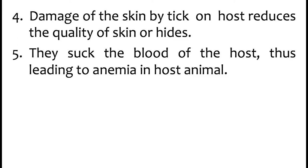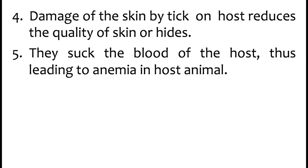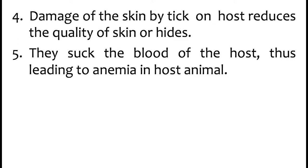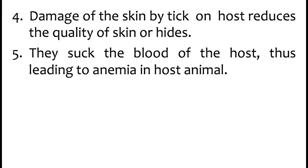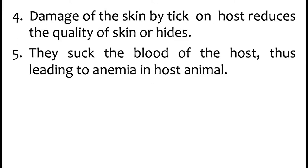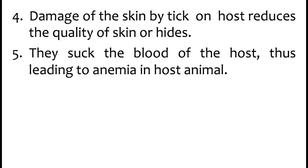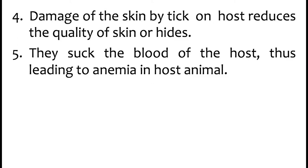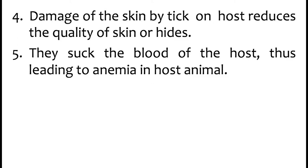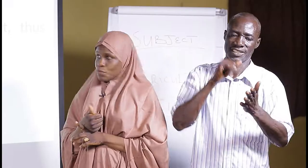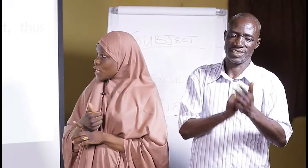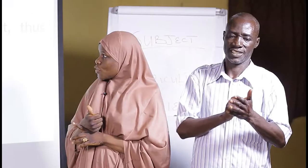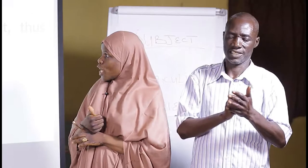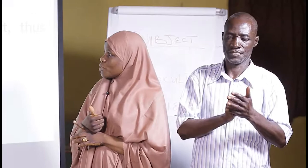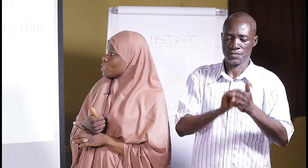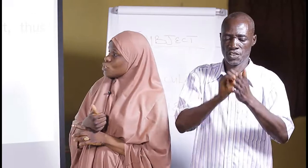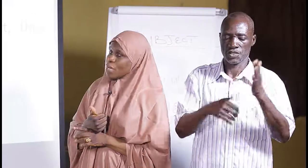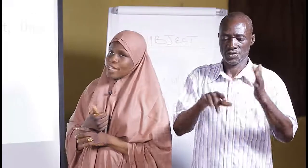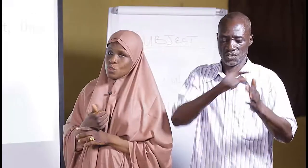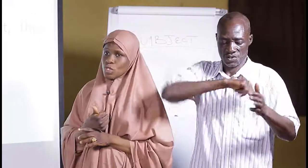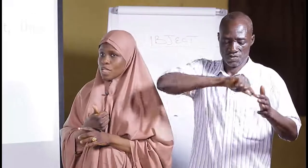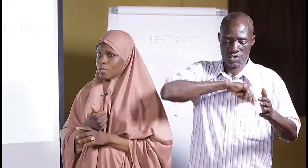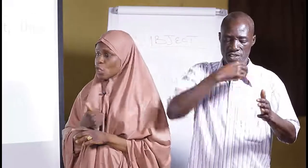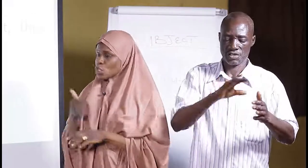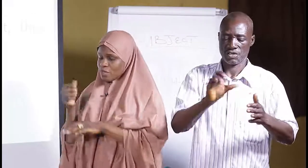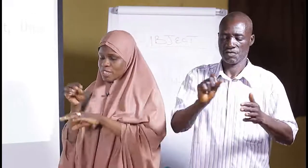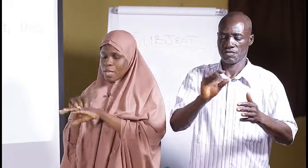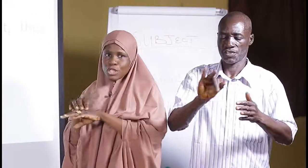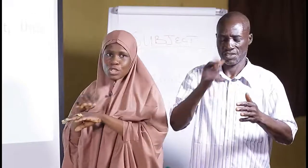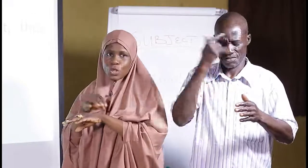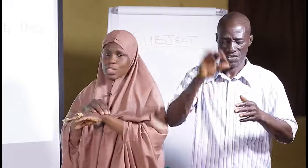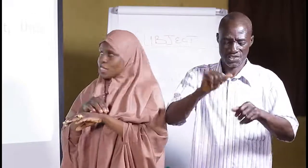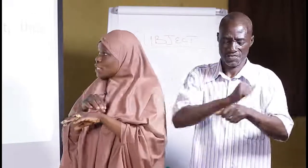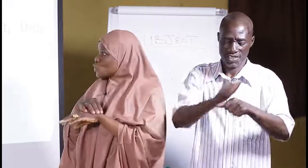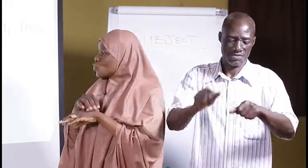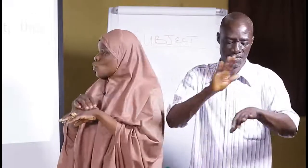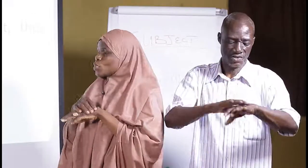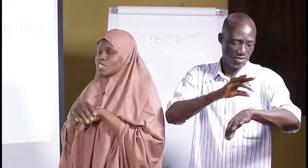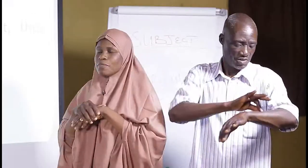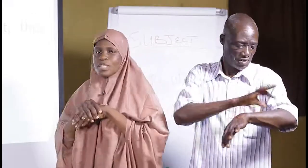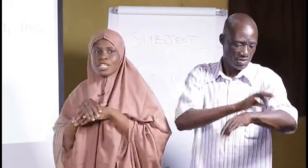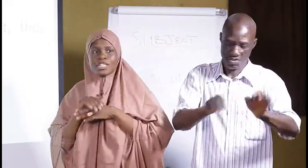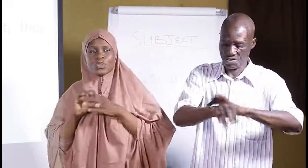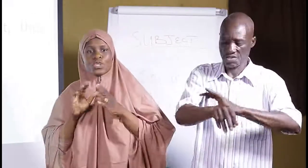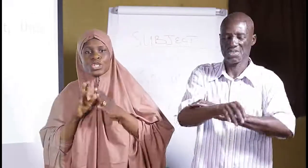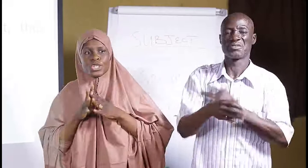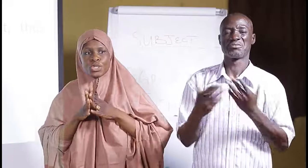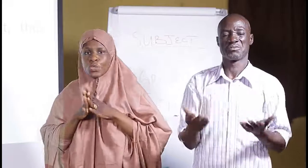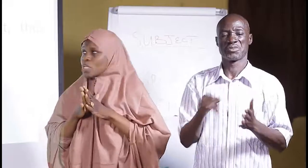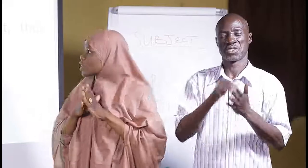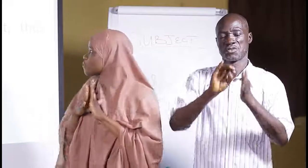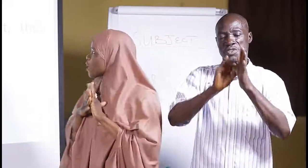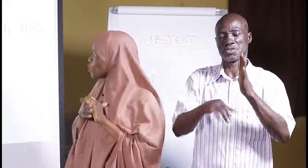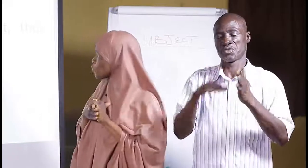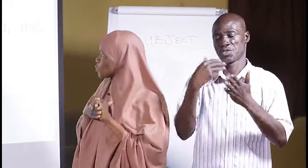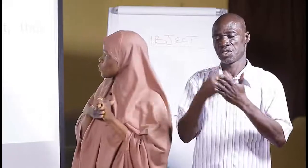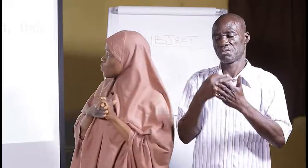of skin. If you take your animal to the market to sell, because of the damages on the skin, it will what? Definitely it will reduce